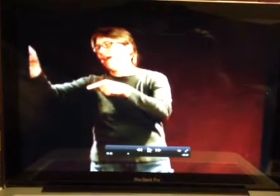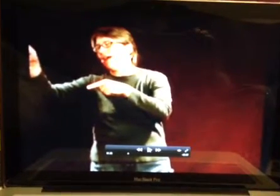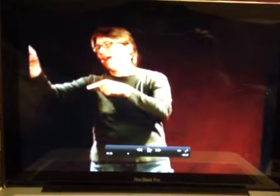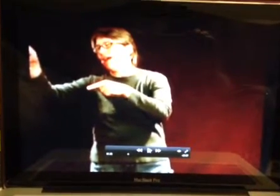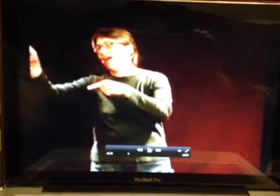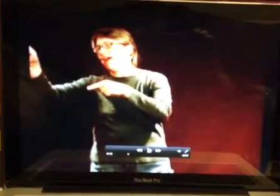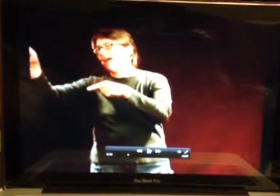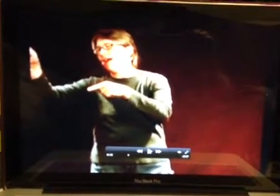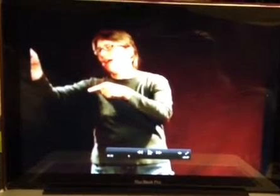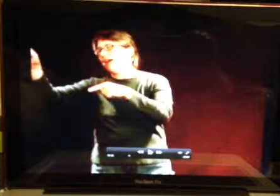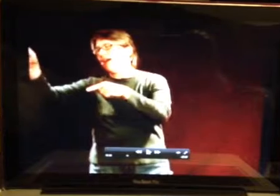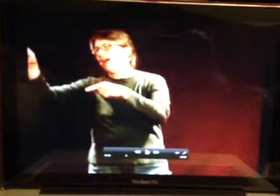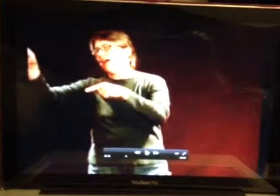And we headed on our way,